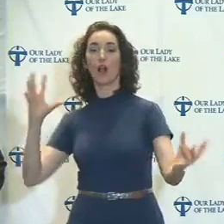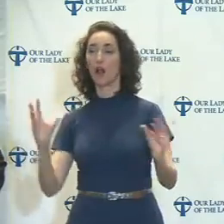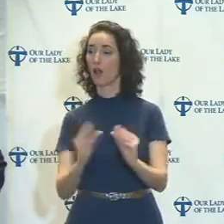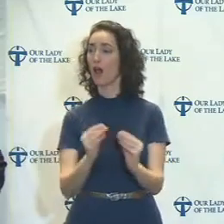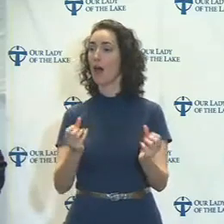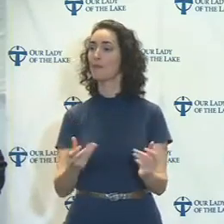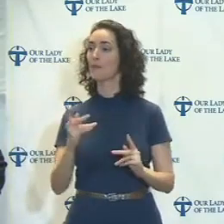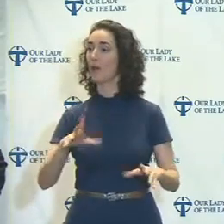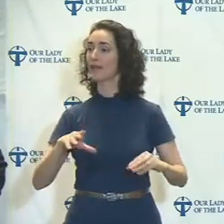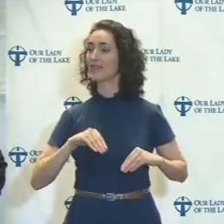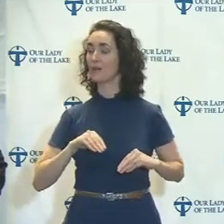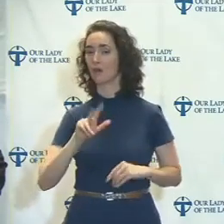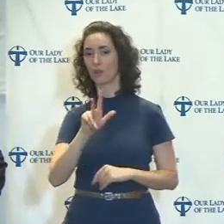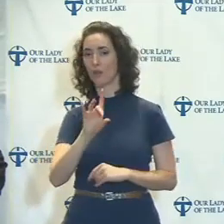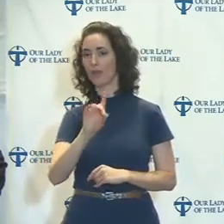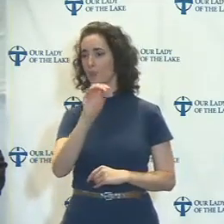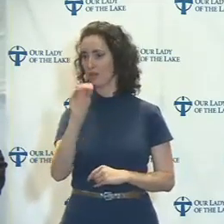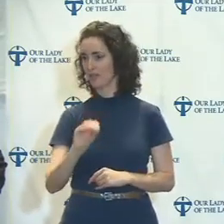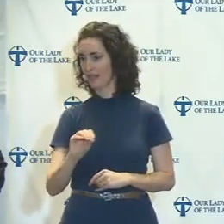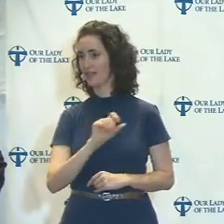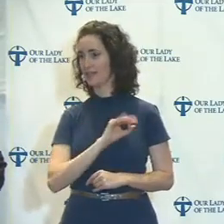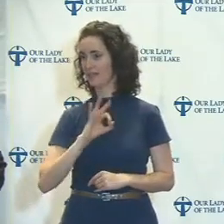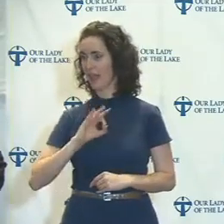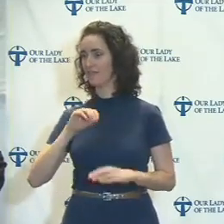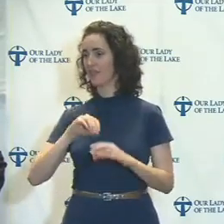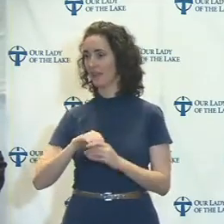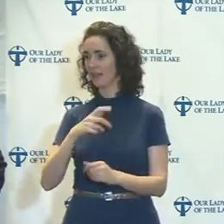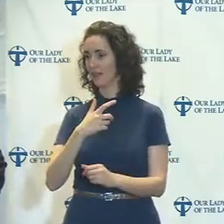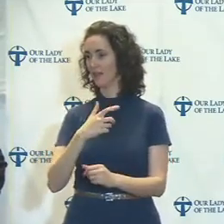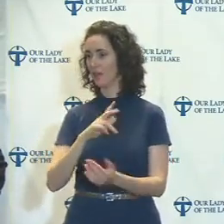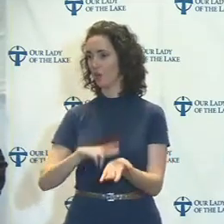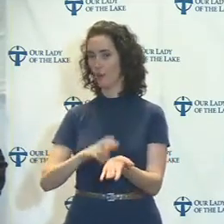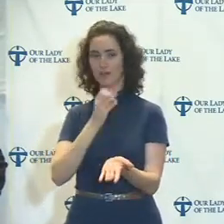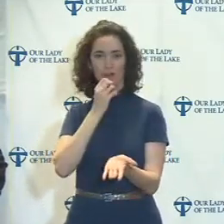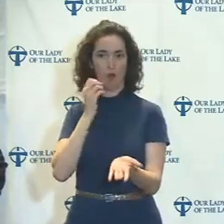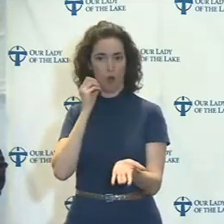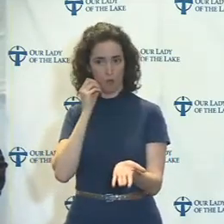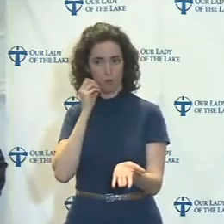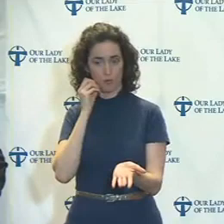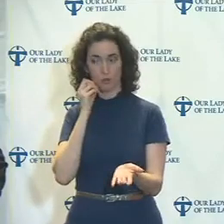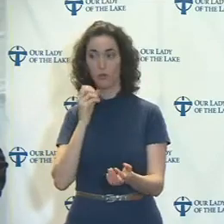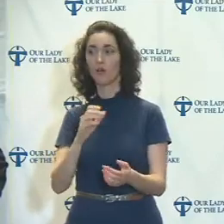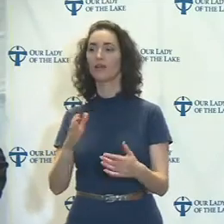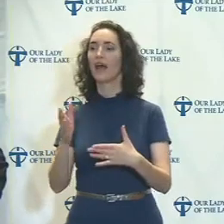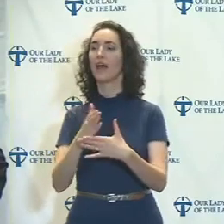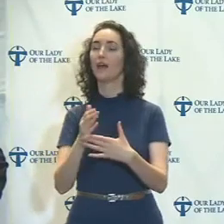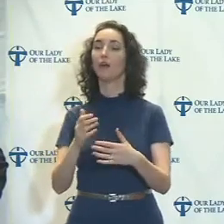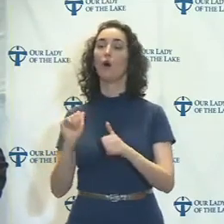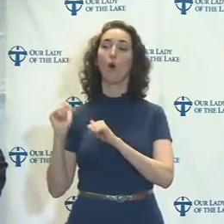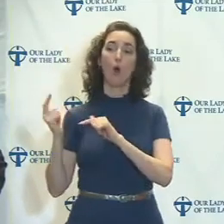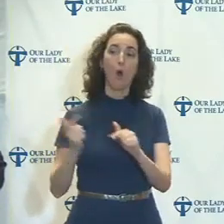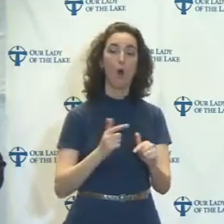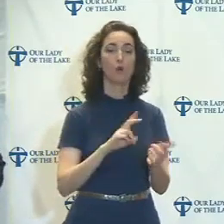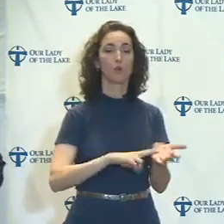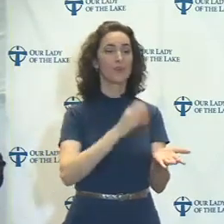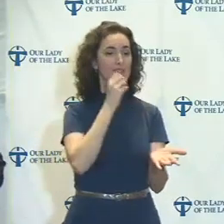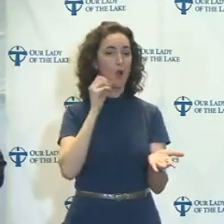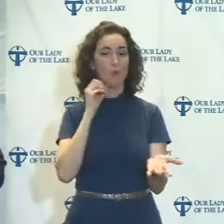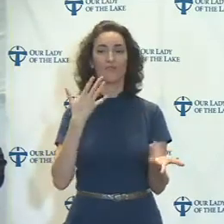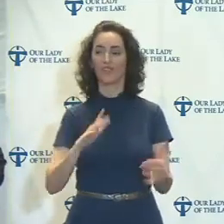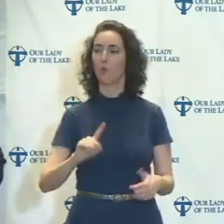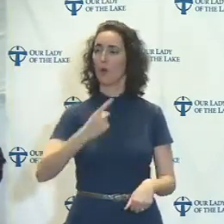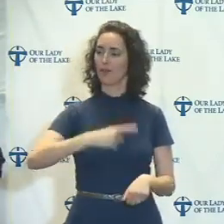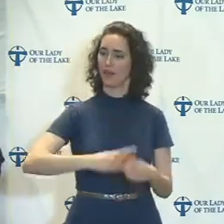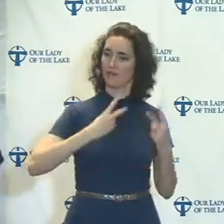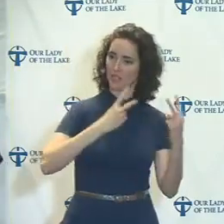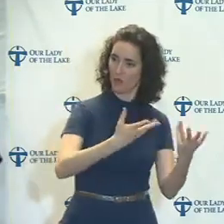told, is 38% of staff uptake. And again, that's with every nursing home having a first visit and about half